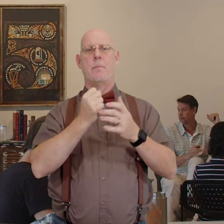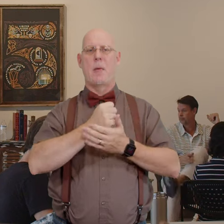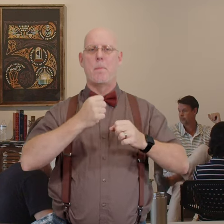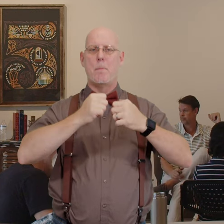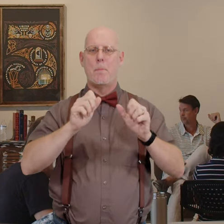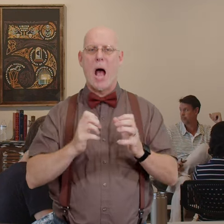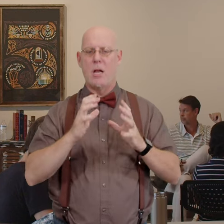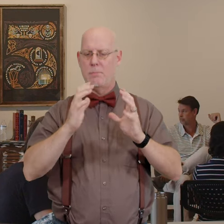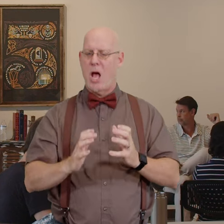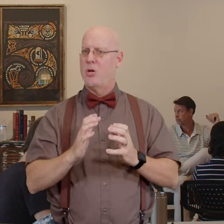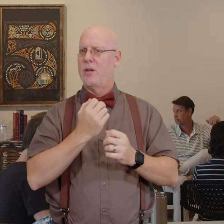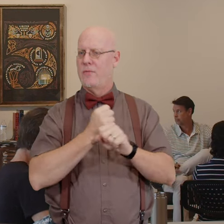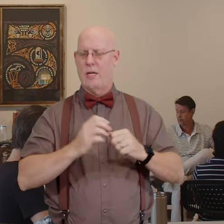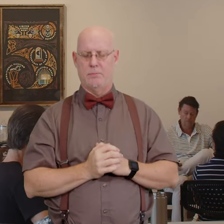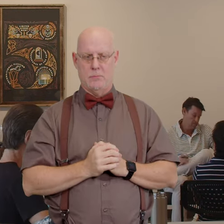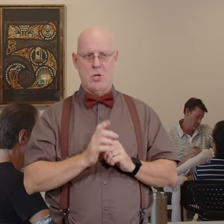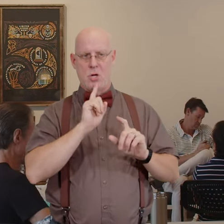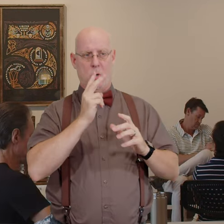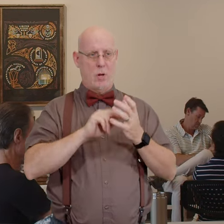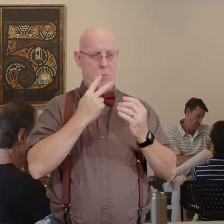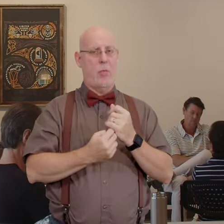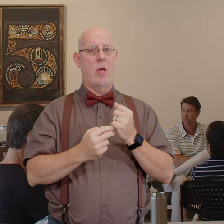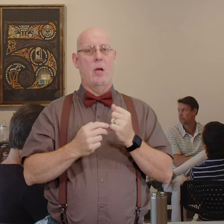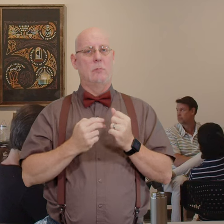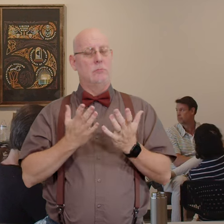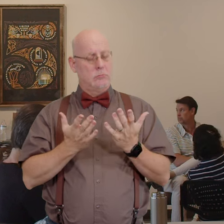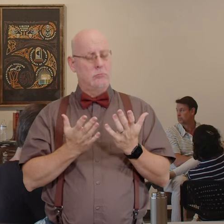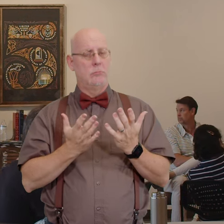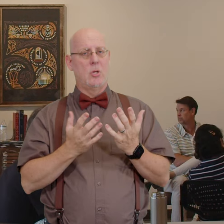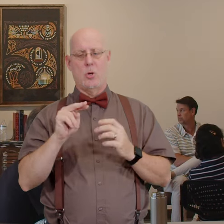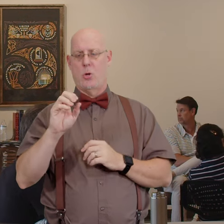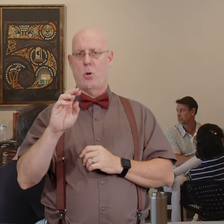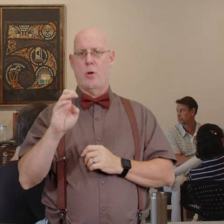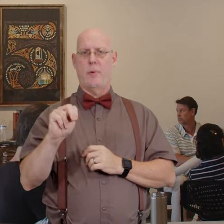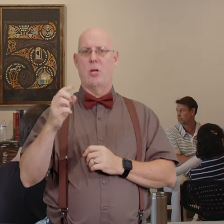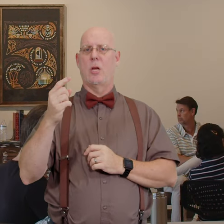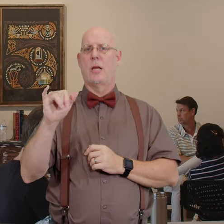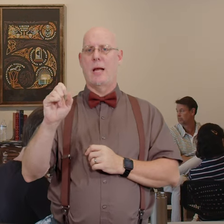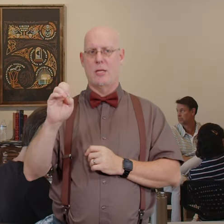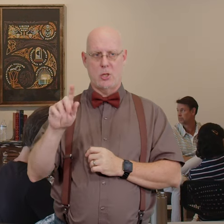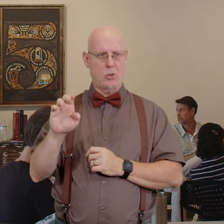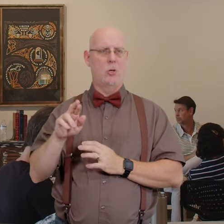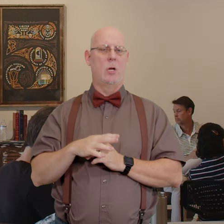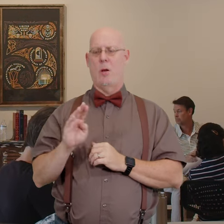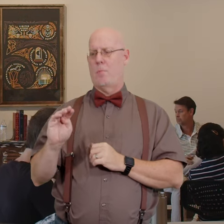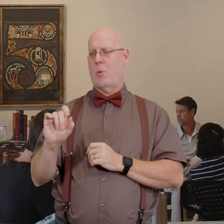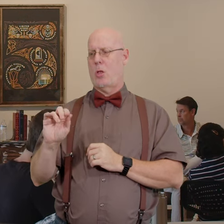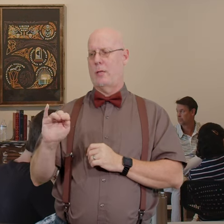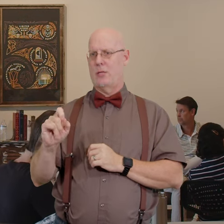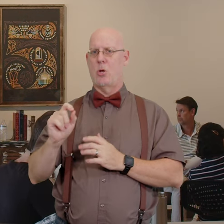Freedom. It's a reaction to, and you can read both. I would actually encourage you to read both. So Norman Geisler, this Christian apologist,